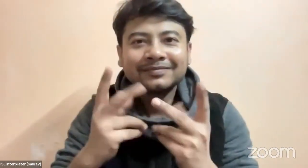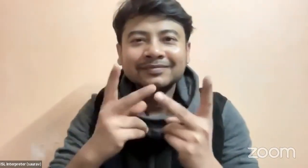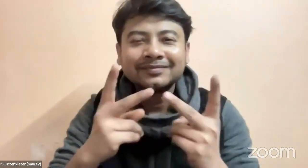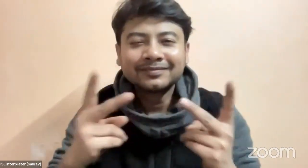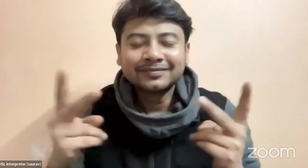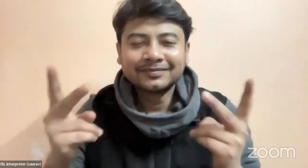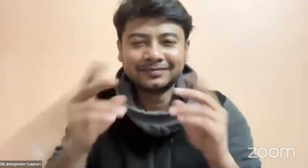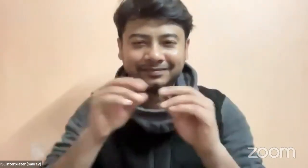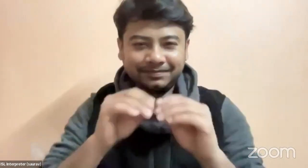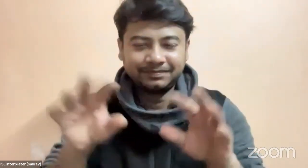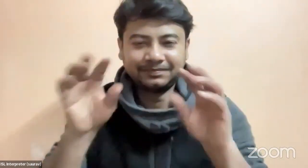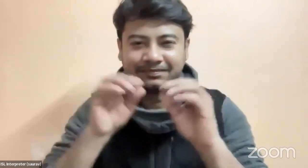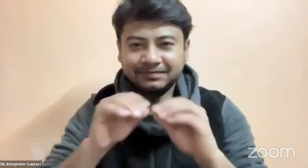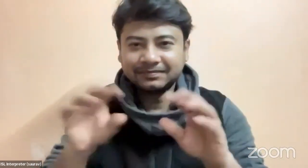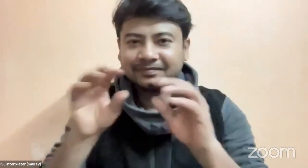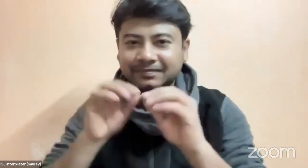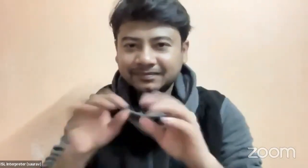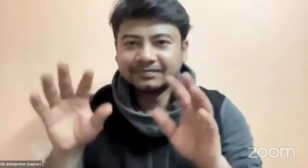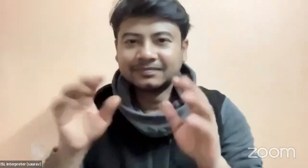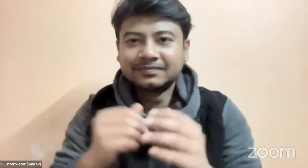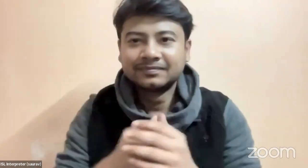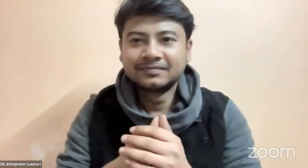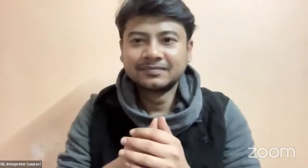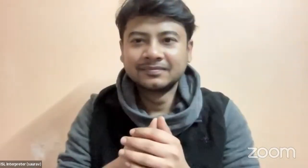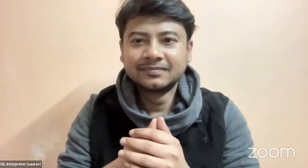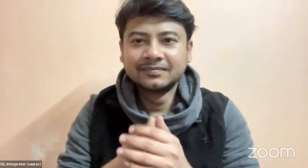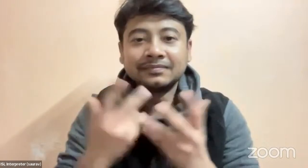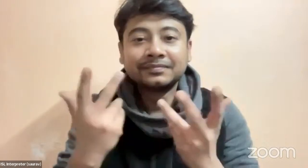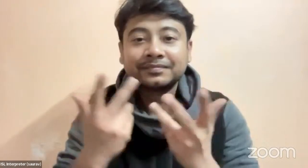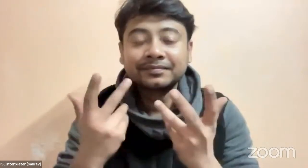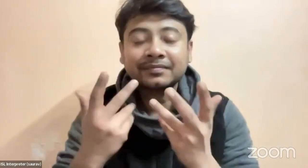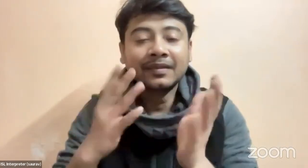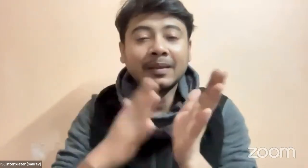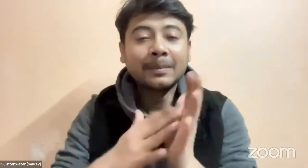by installing the holy Dham Mayapur in everyone's heart.